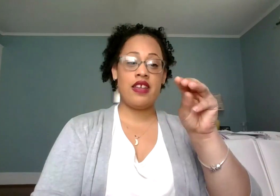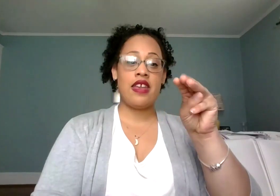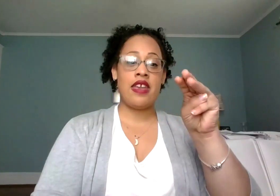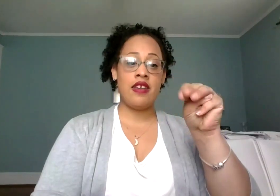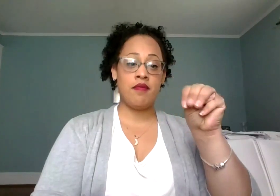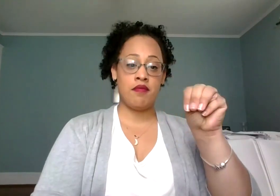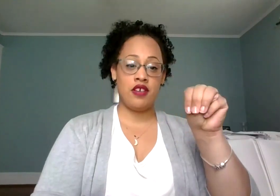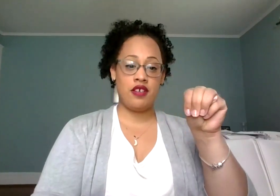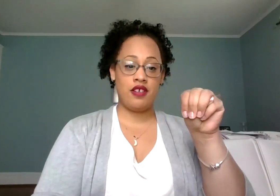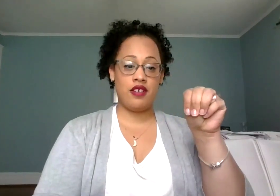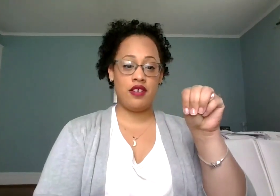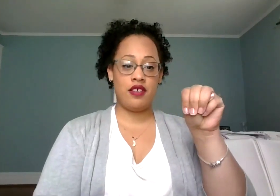M.